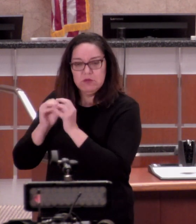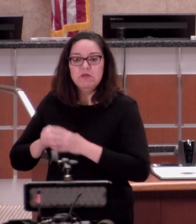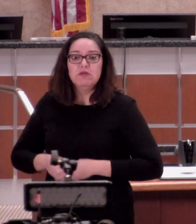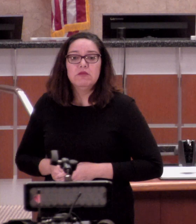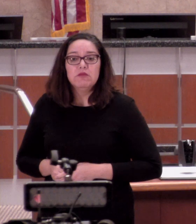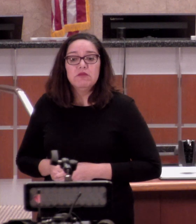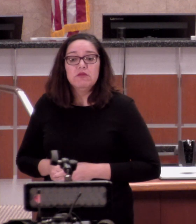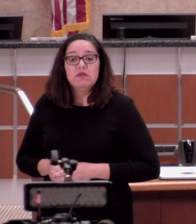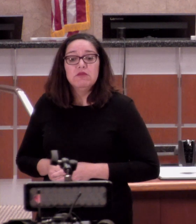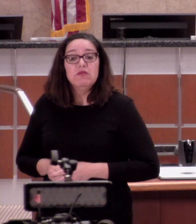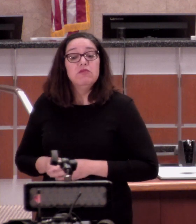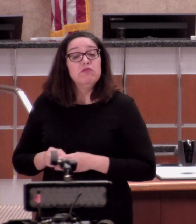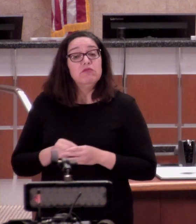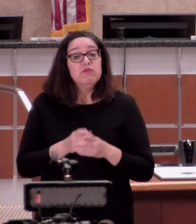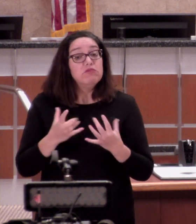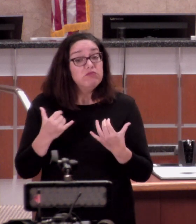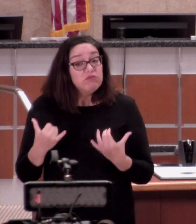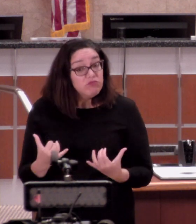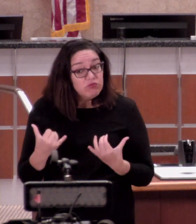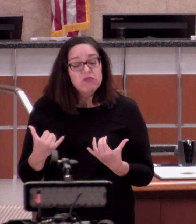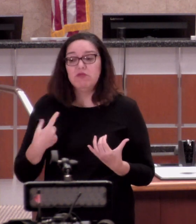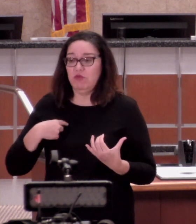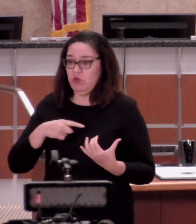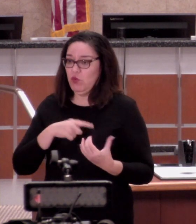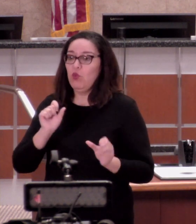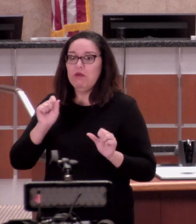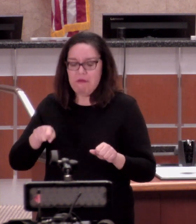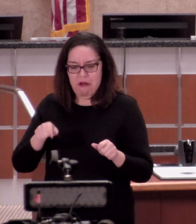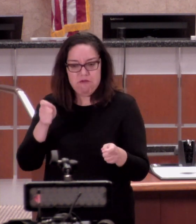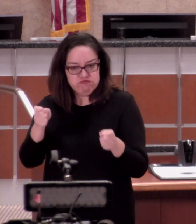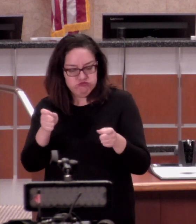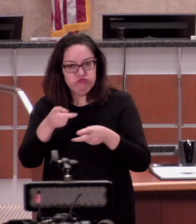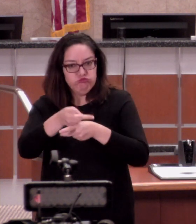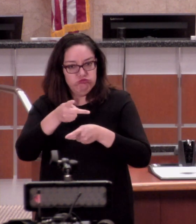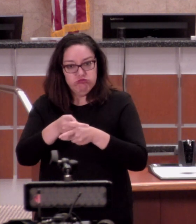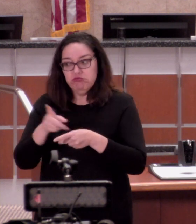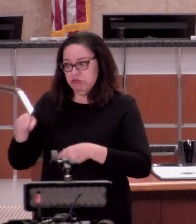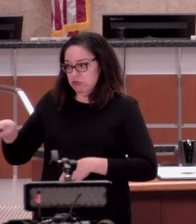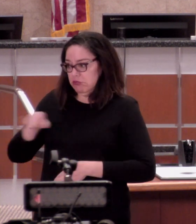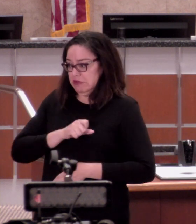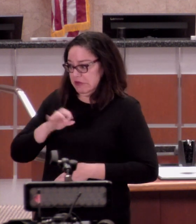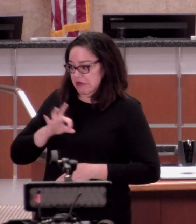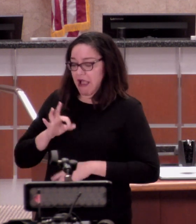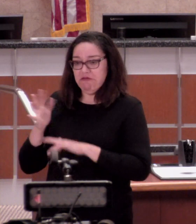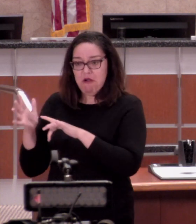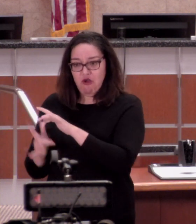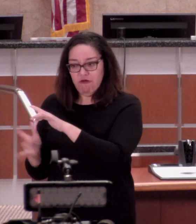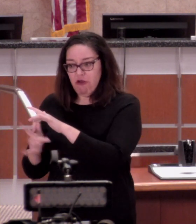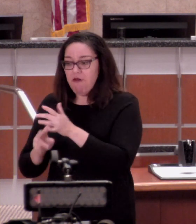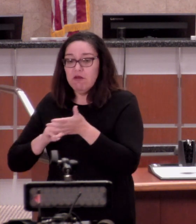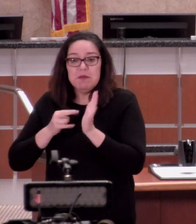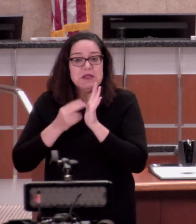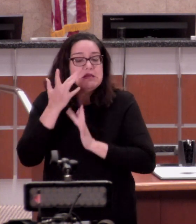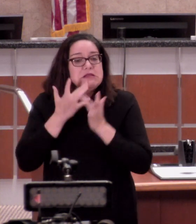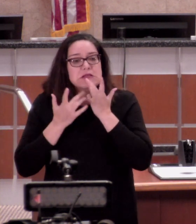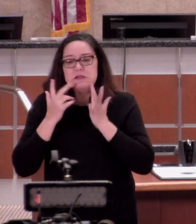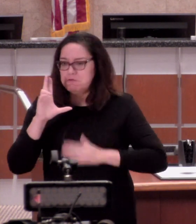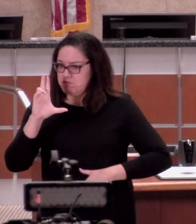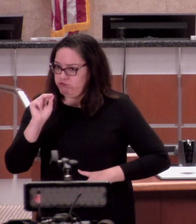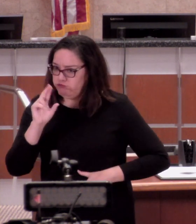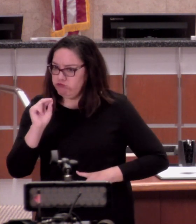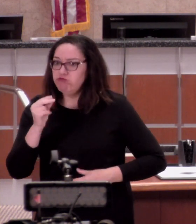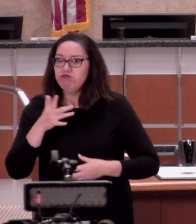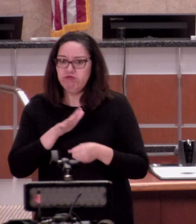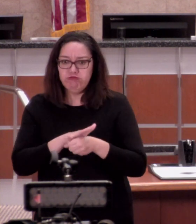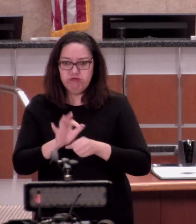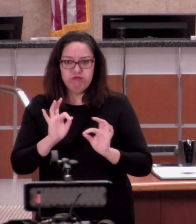We are able at this time to accommodate for the loss of staff. We are not in any type of staffing shortage. We have the benefit